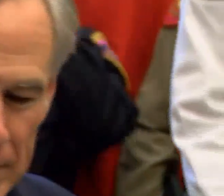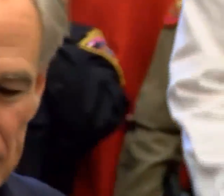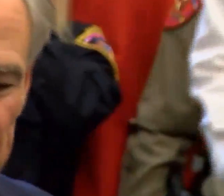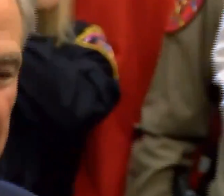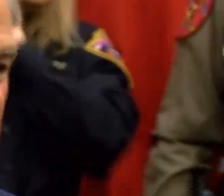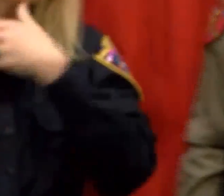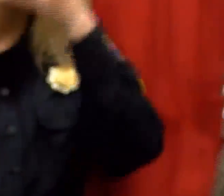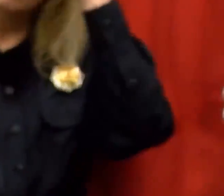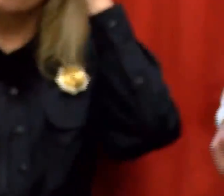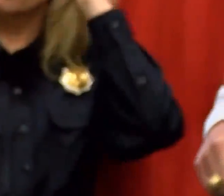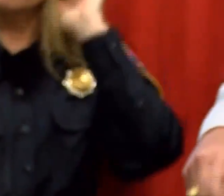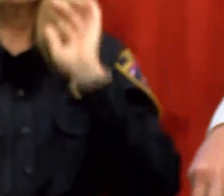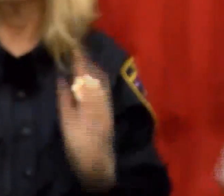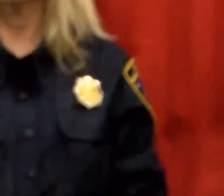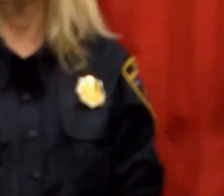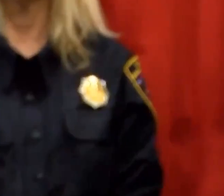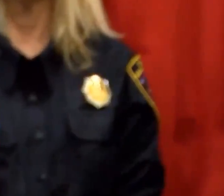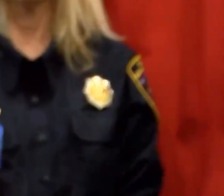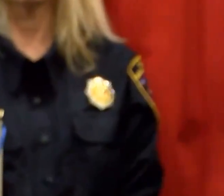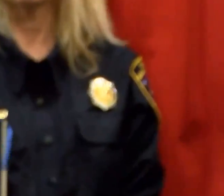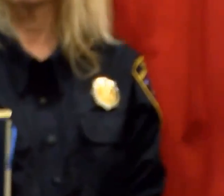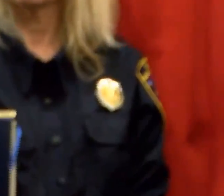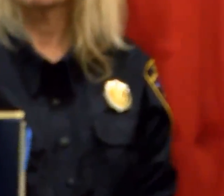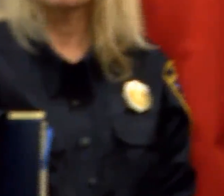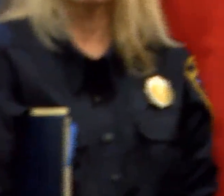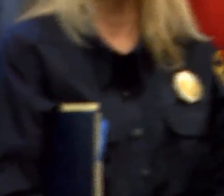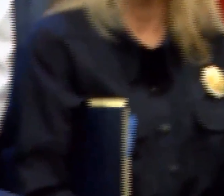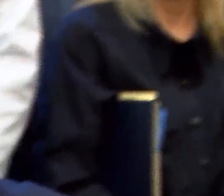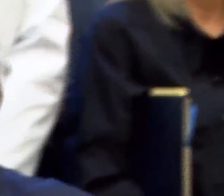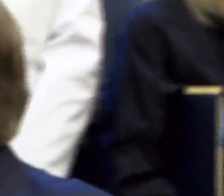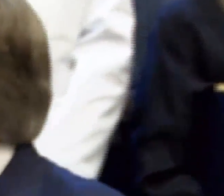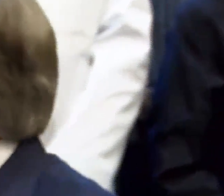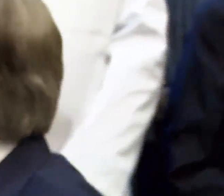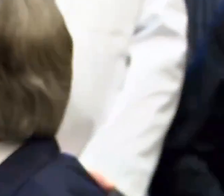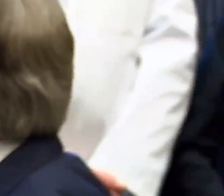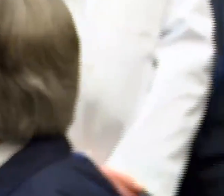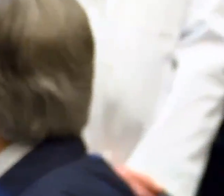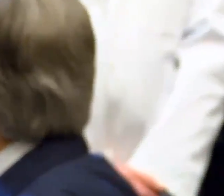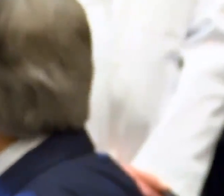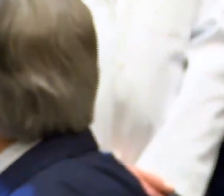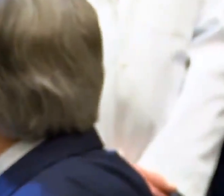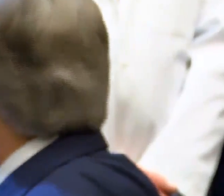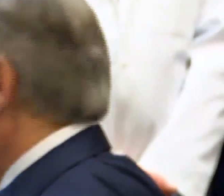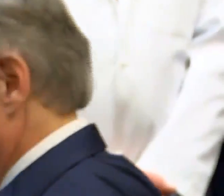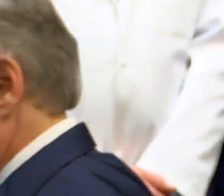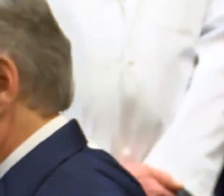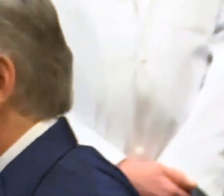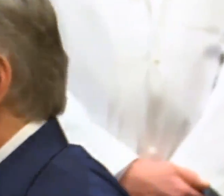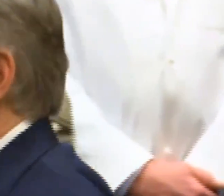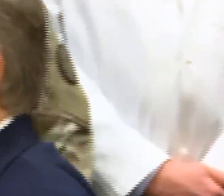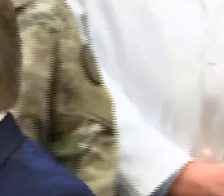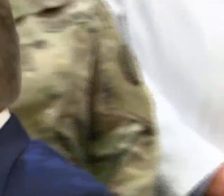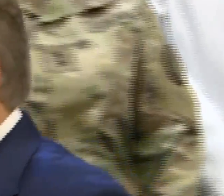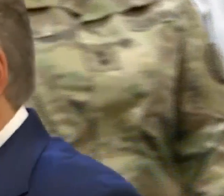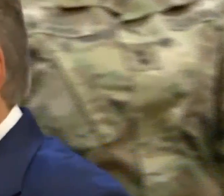Got follow-up questions. Shoot me a note. We'll get them answered. Thank you all, and thank all of you all. Sure.